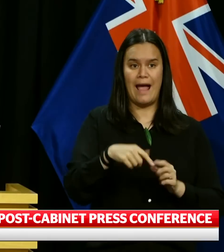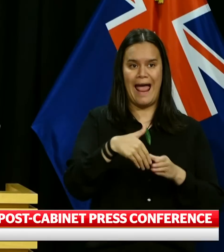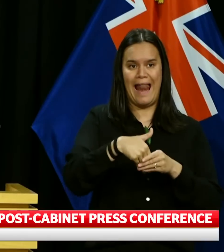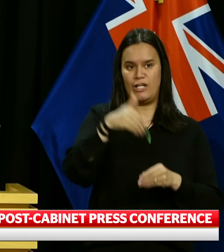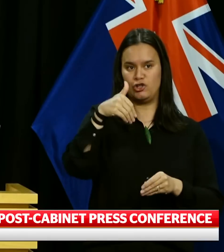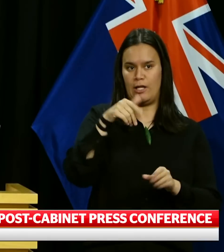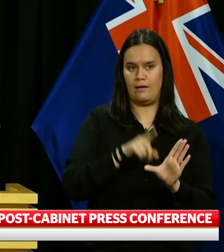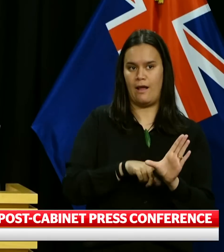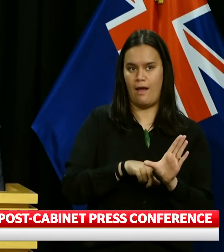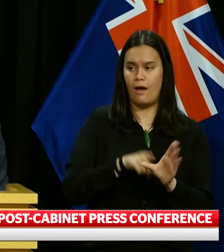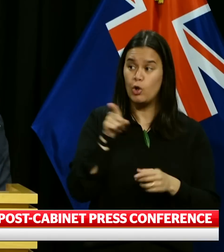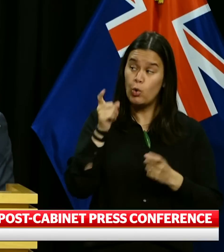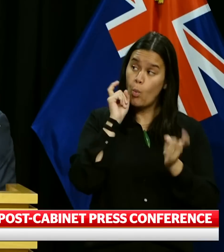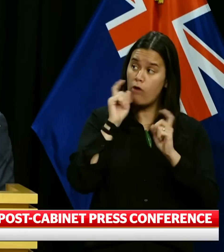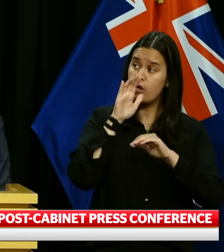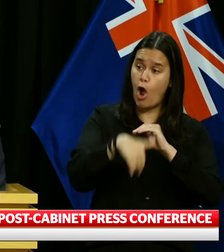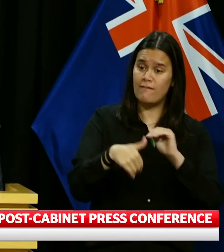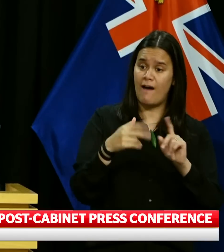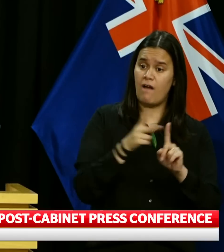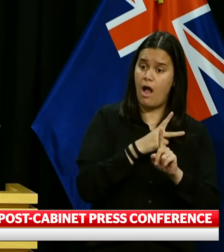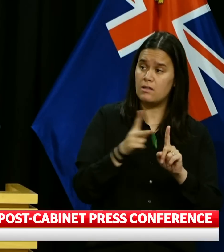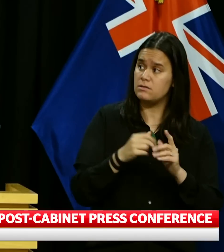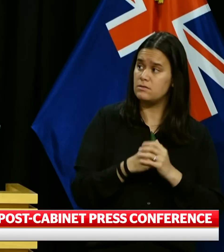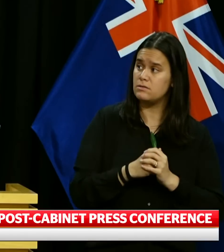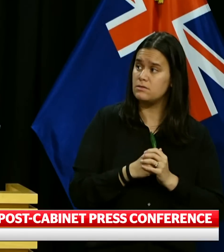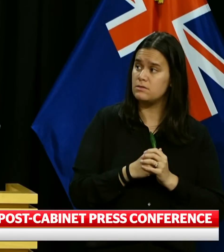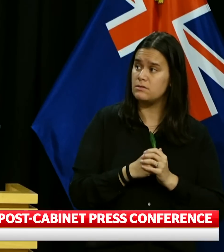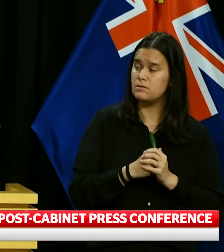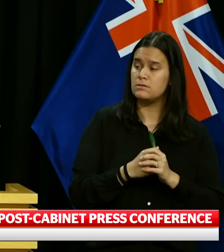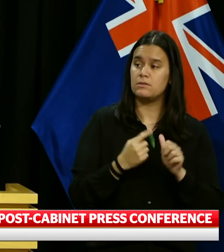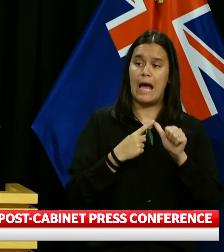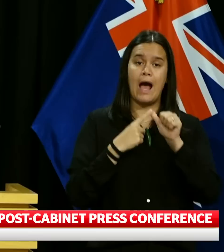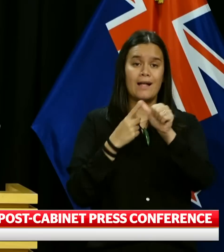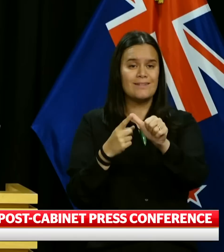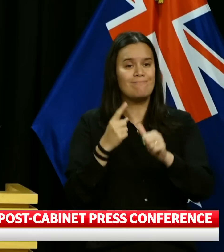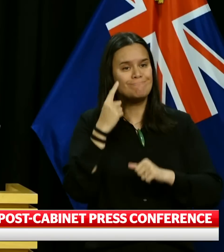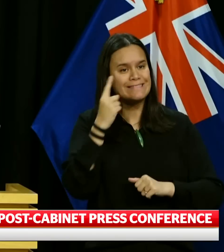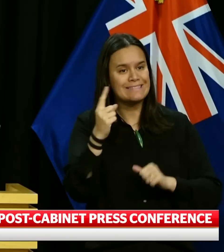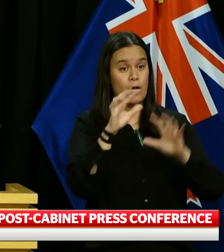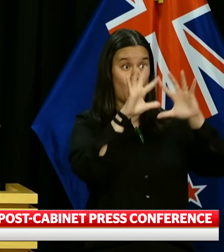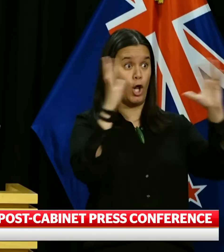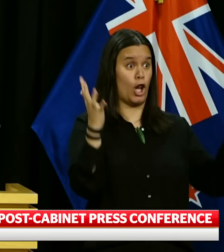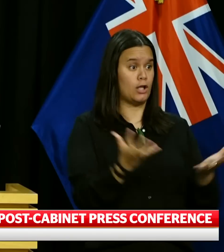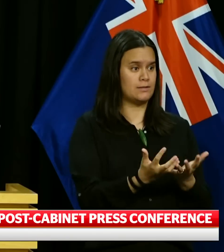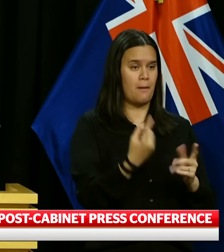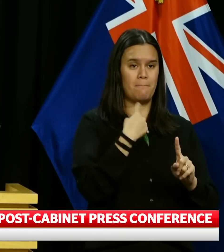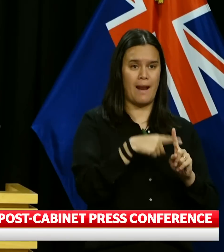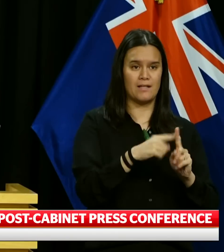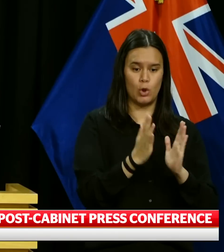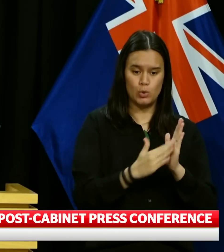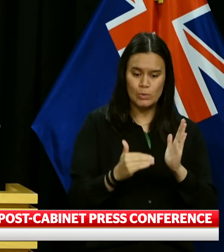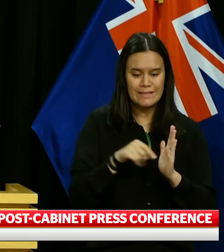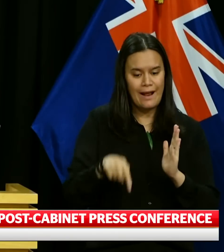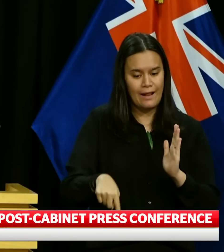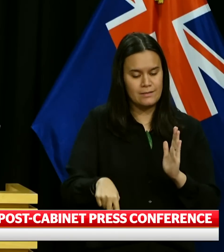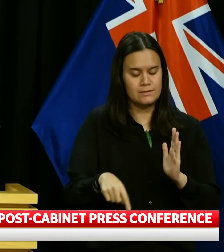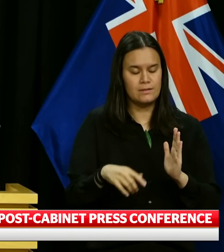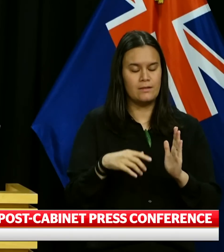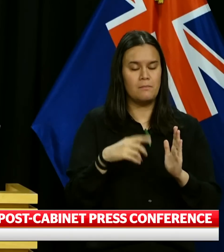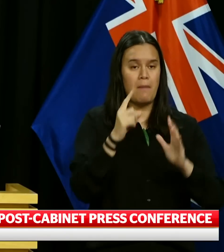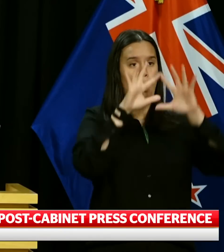this? I think we're seeing around the world, and New Zealand is not isolated from this, a greater degree of